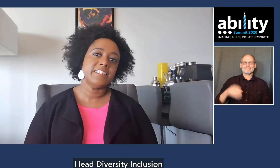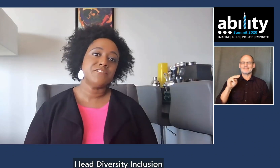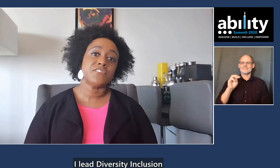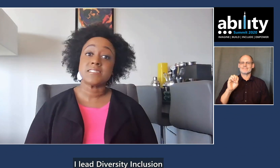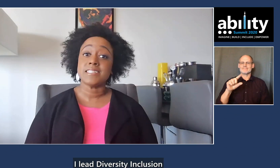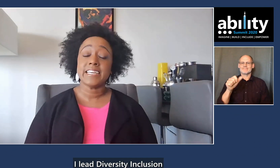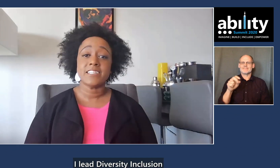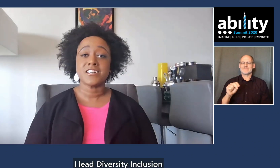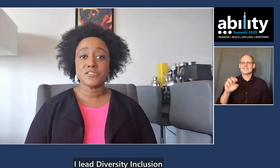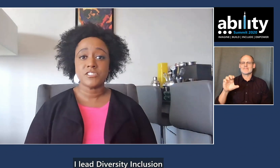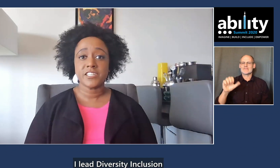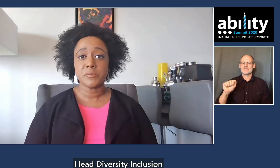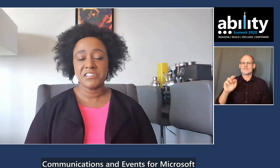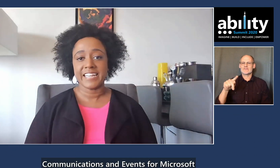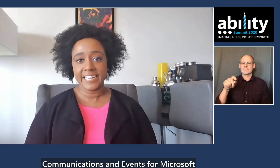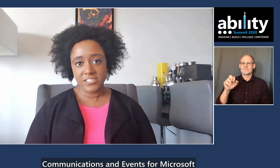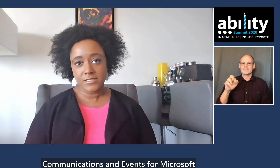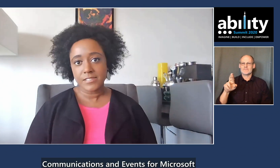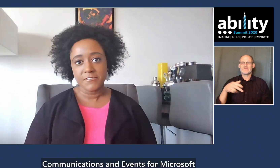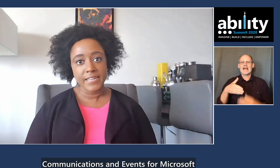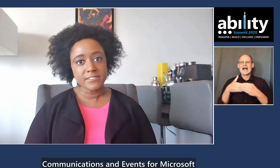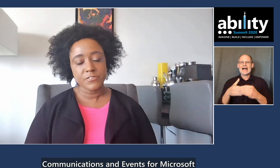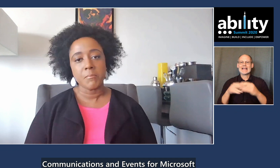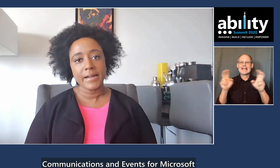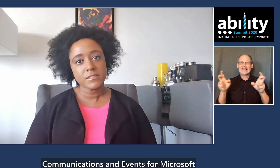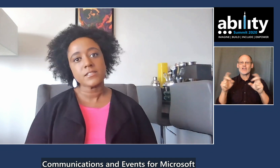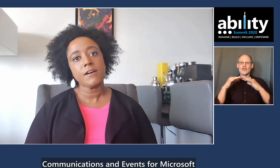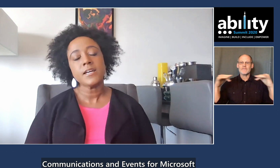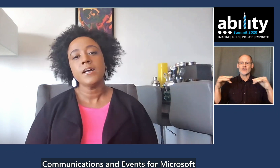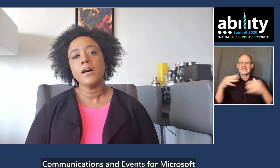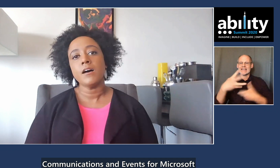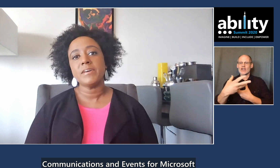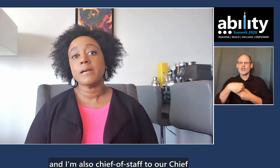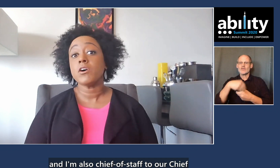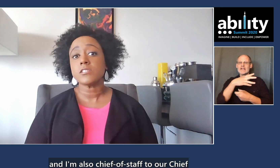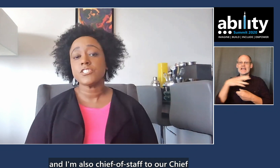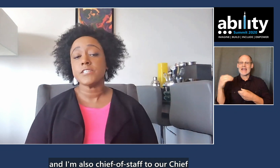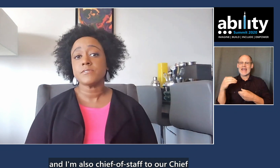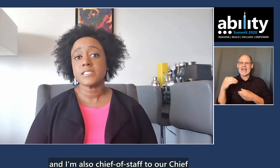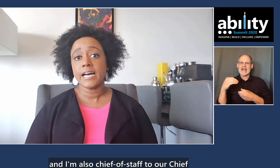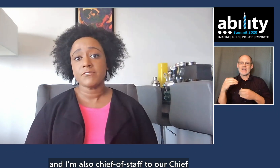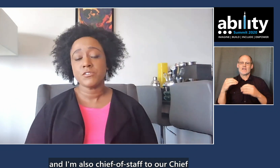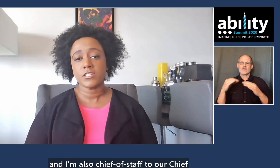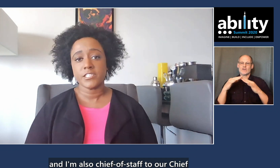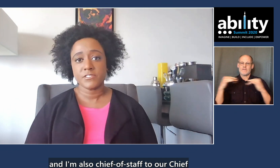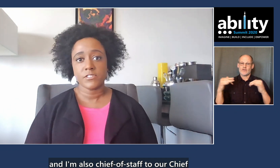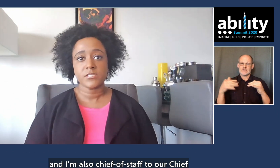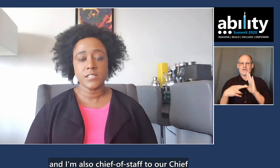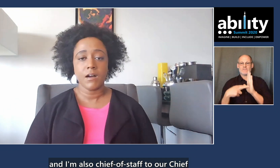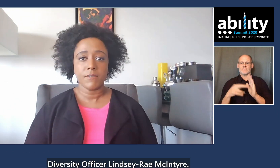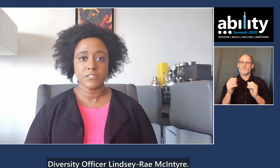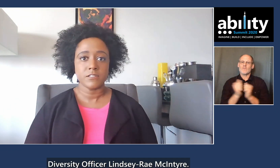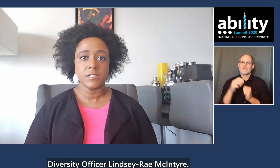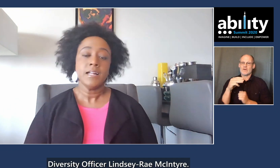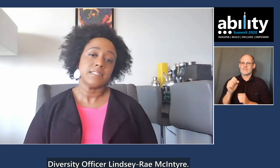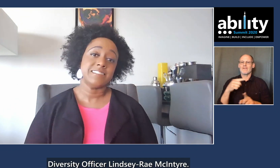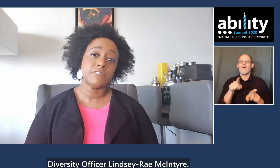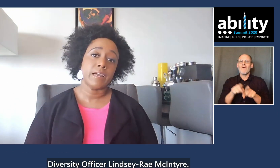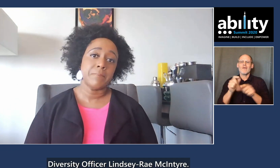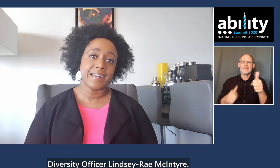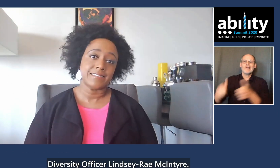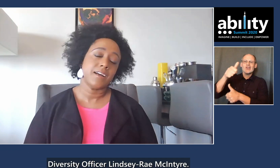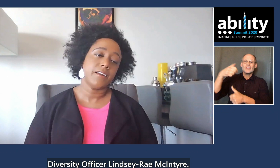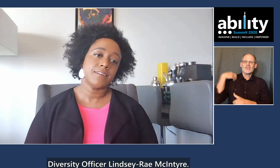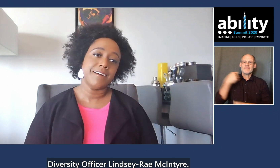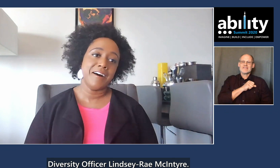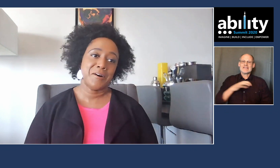I lead diversity and inclusion communications and events for Microsoft. And I'm also chief of staff to our chief diversity officer, Lindsay